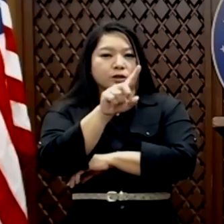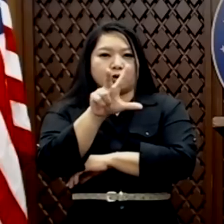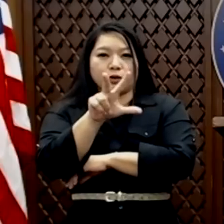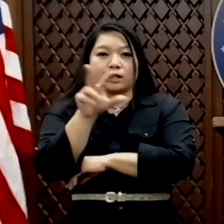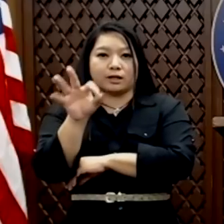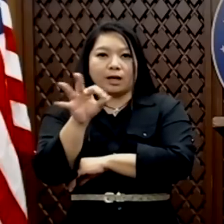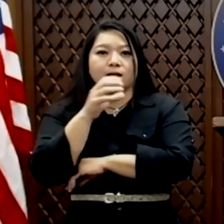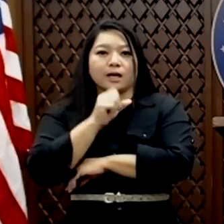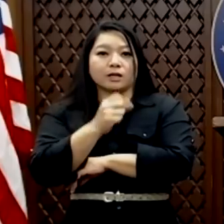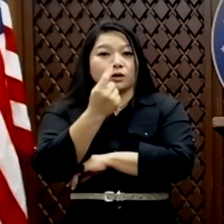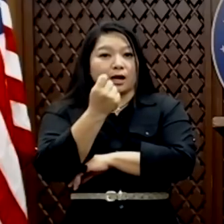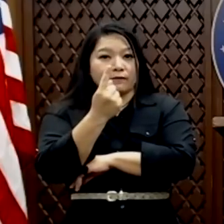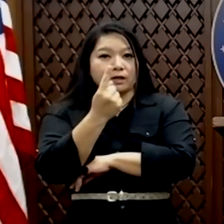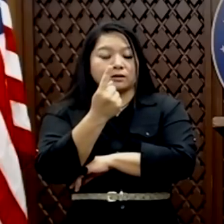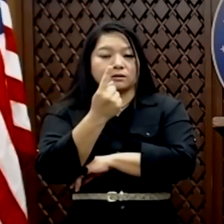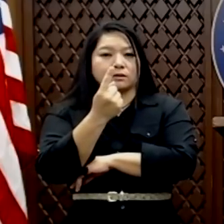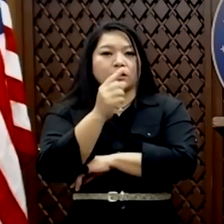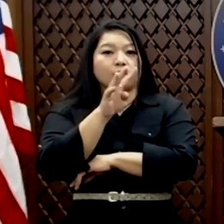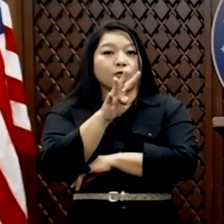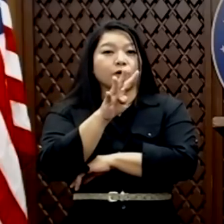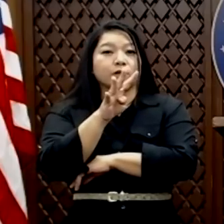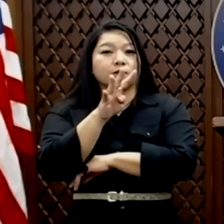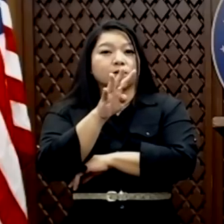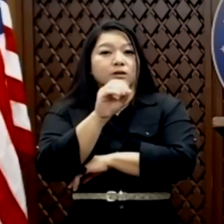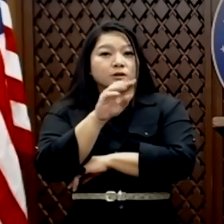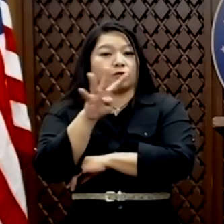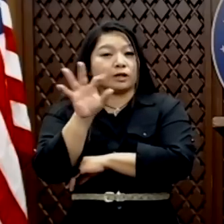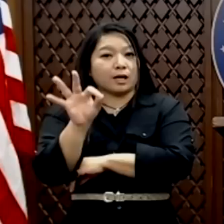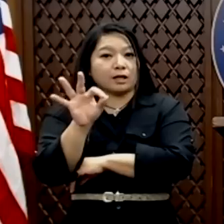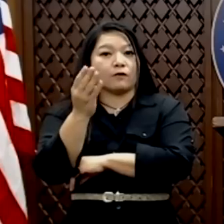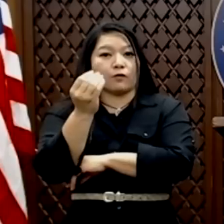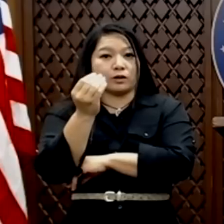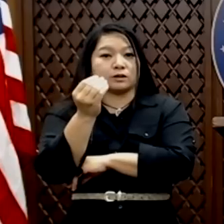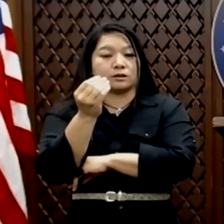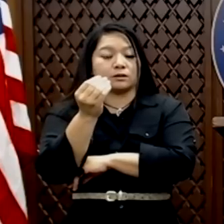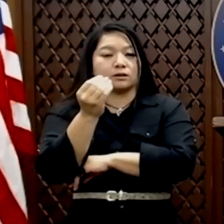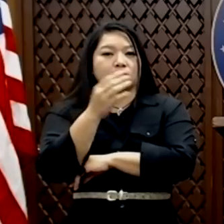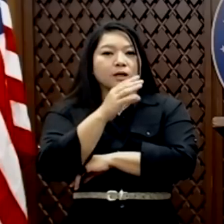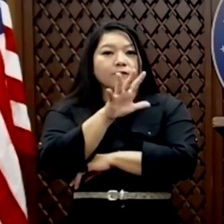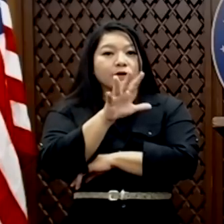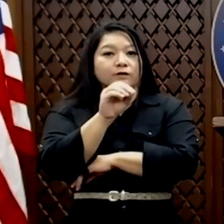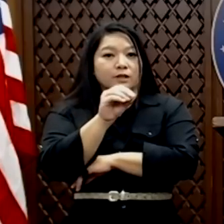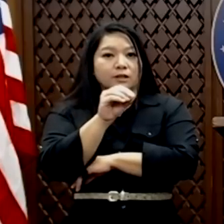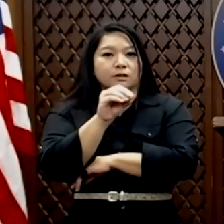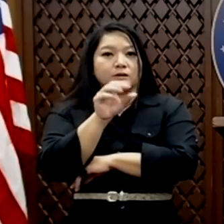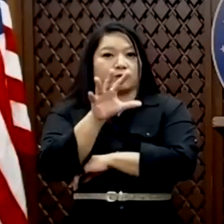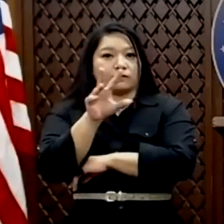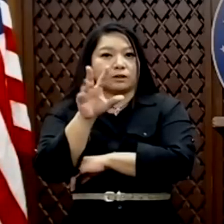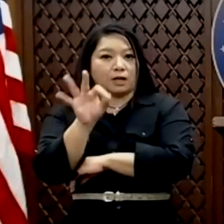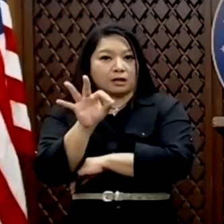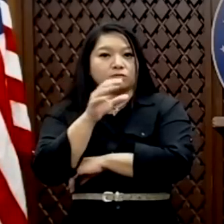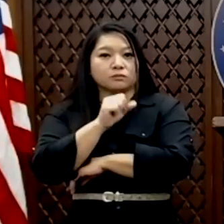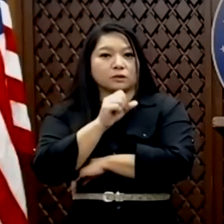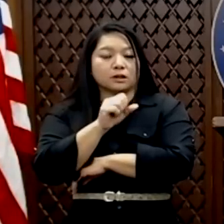age, there are 11. 40 to 49 years of age, 14. 50 to 59 years of age, 15. 60